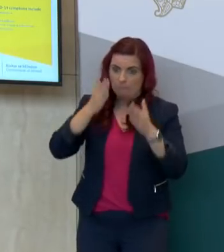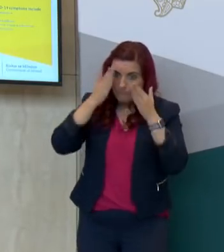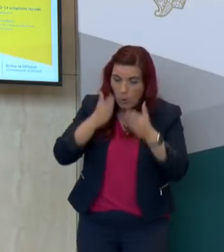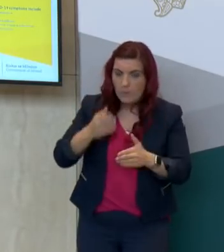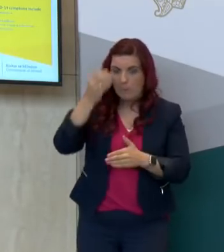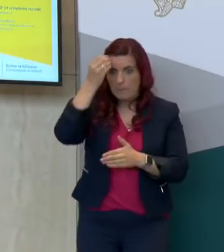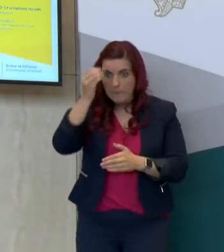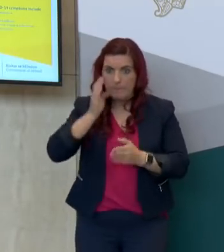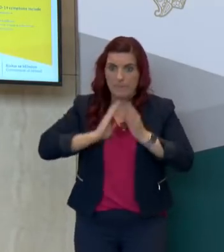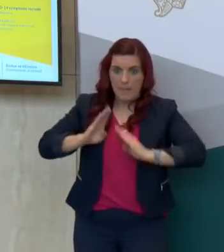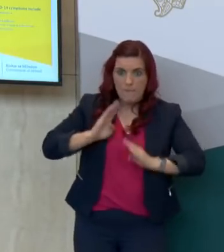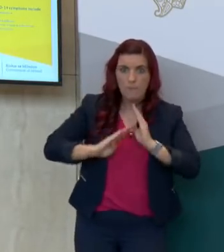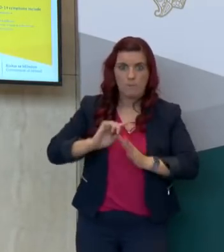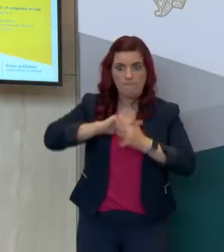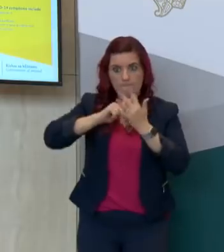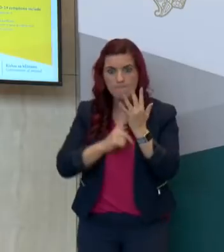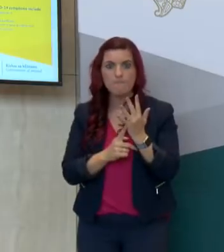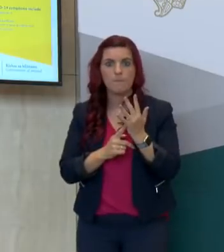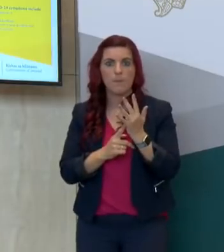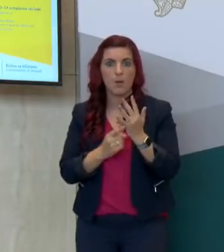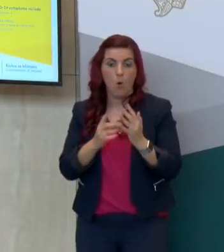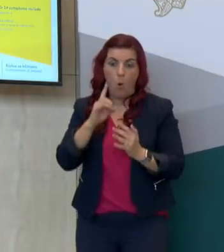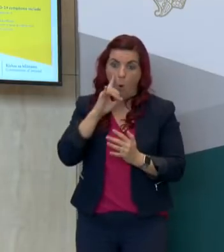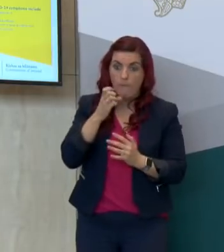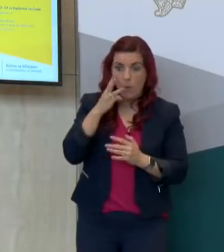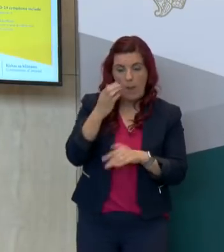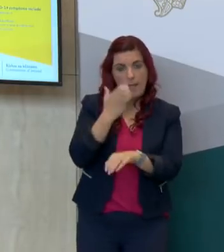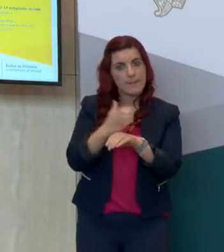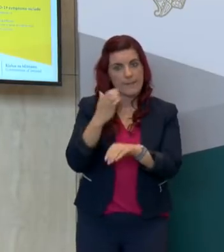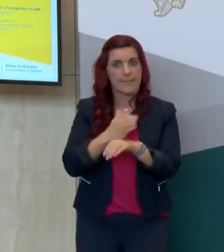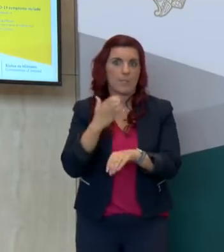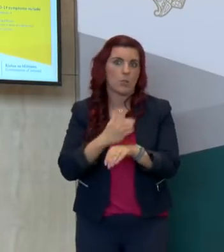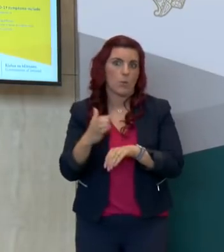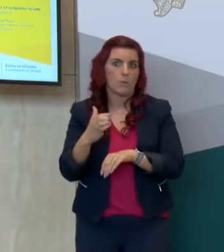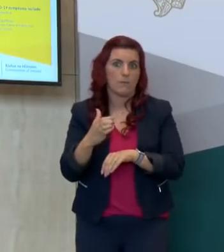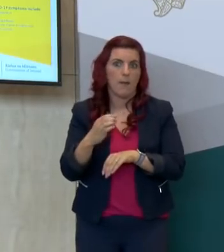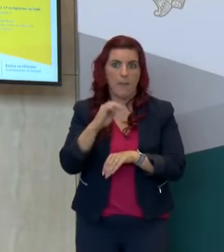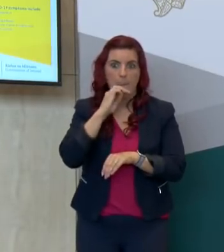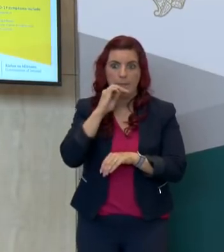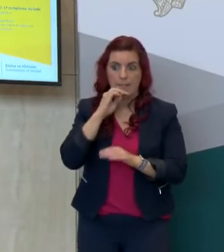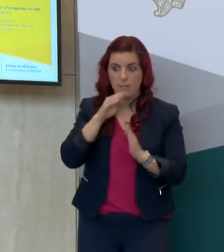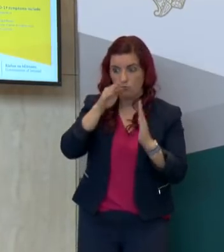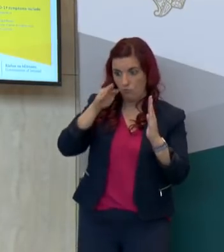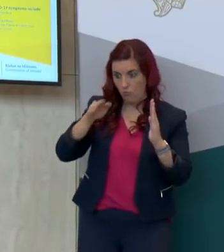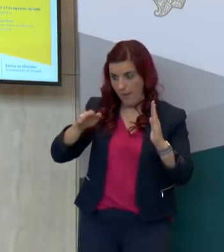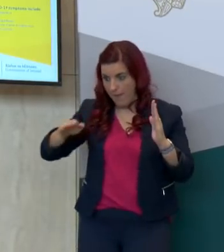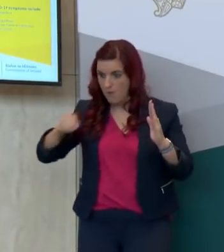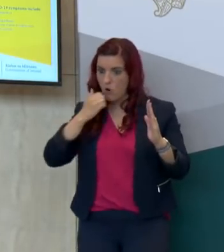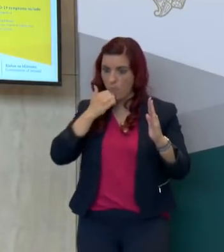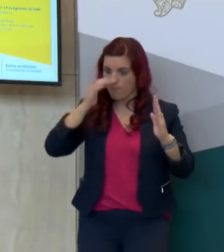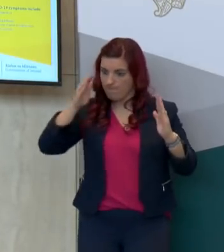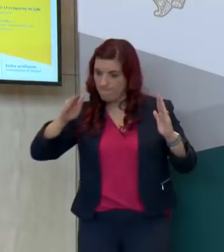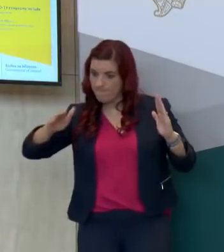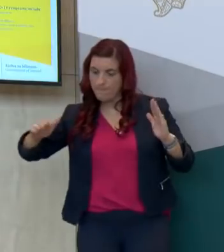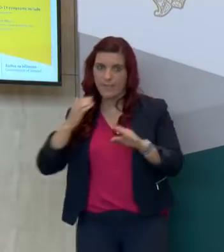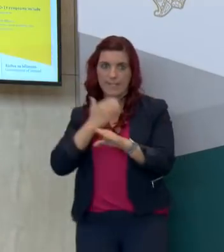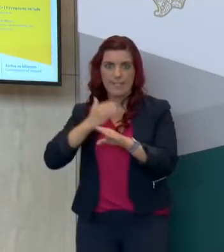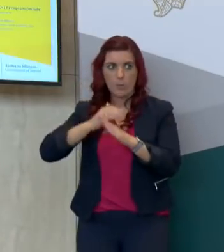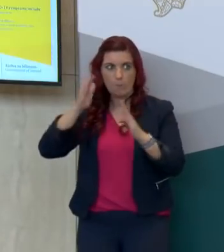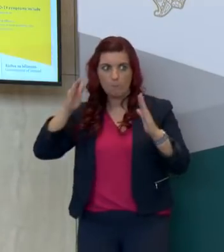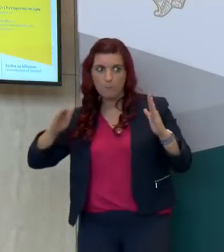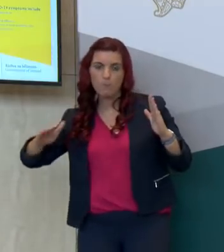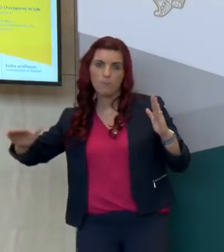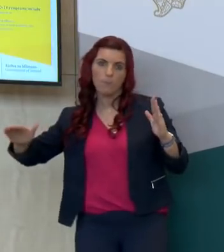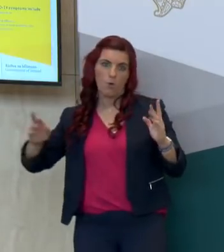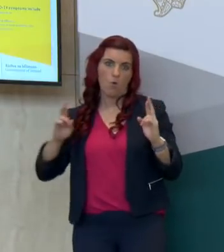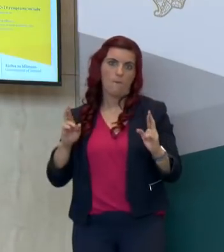and hopefully we're seeing a stabilisation and hopefully, in fact, an improving trend. Hopefully we'll be back here in a week's time and be able to say that things have